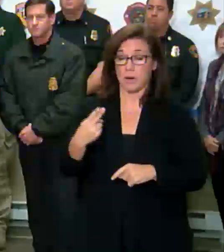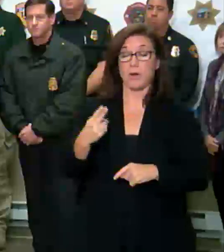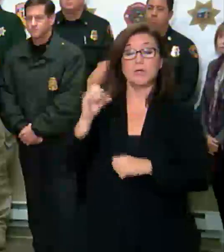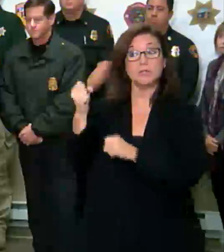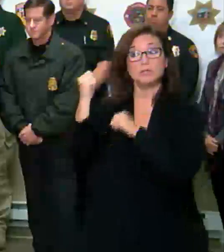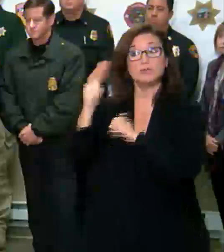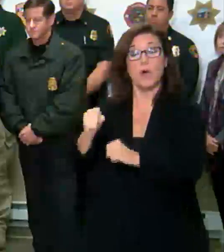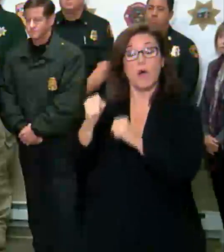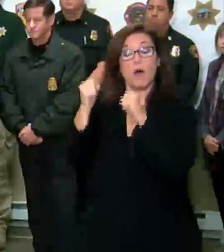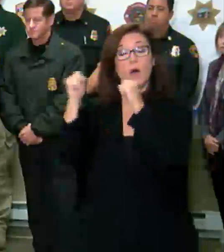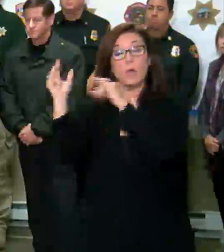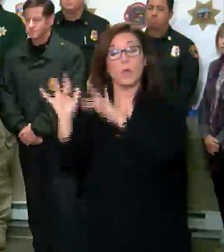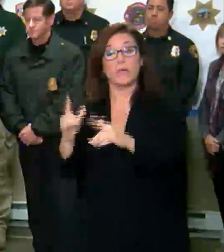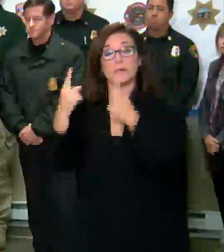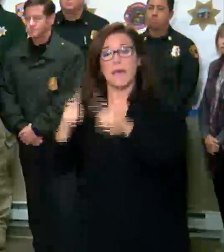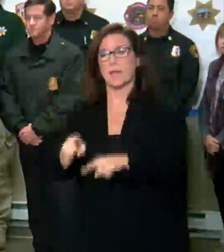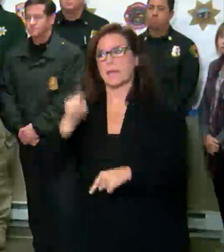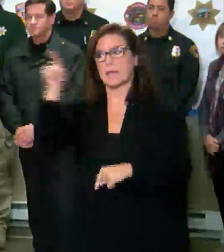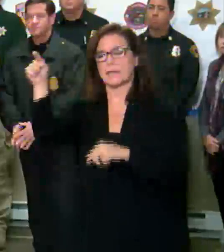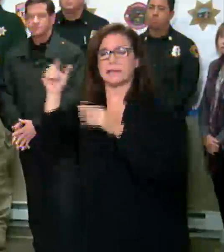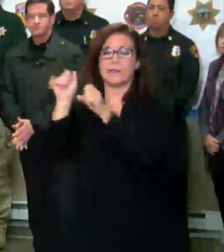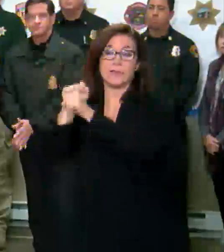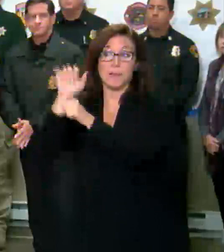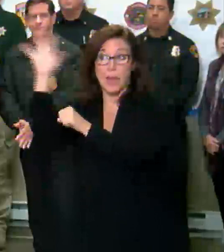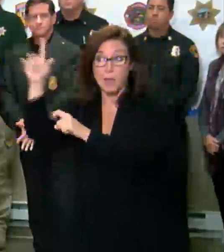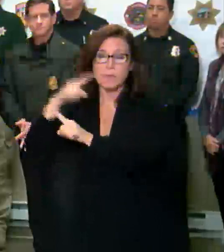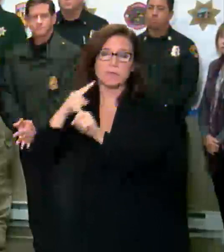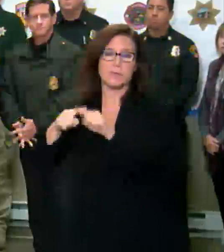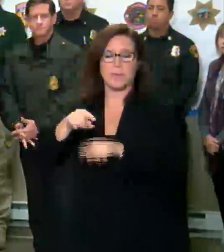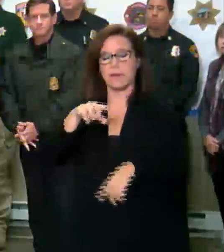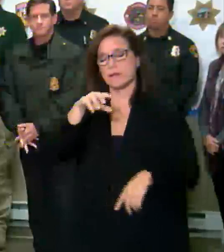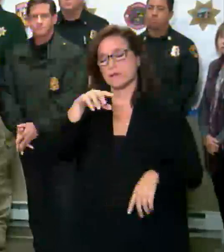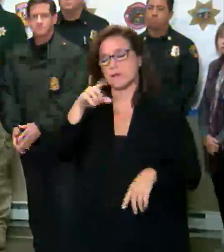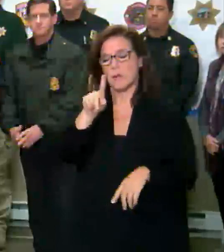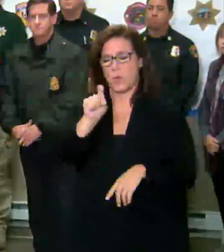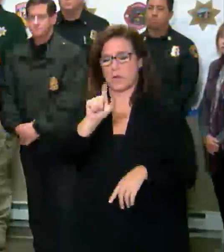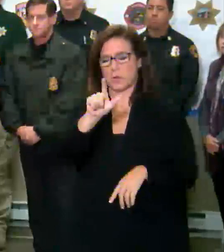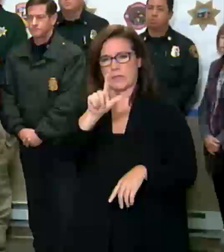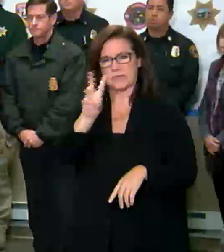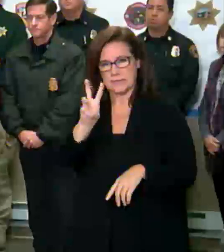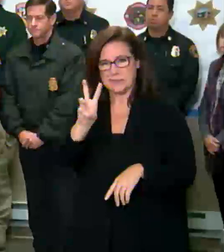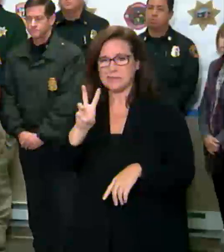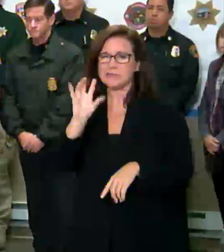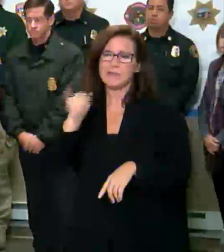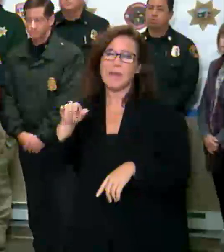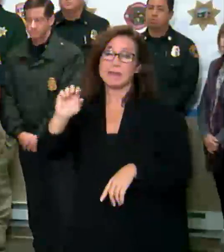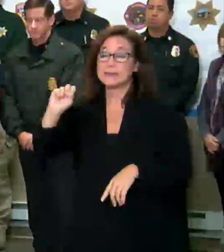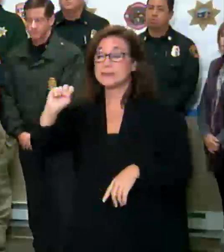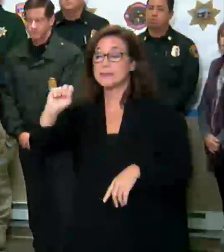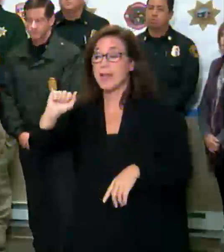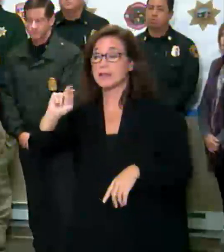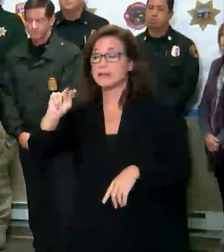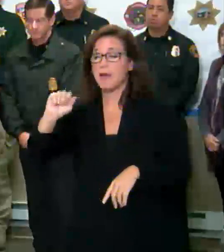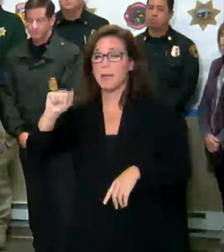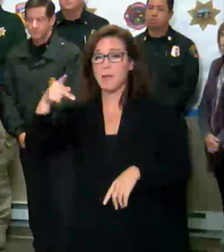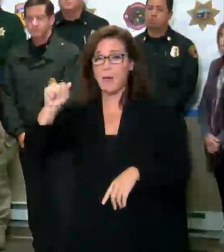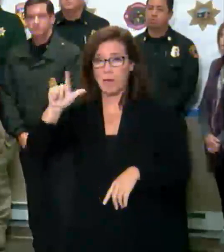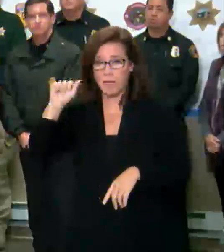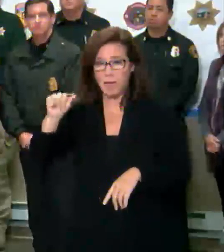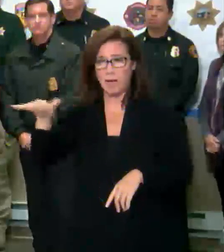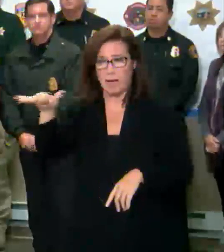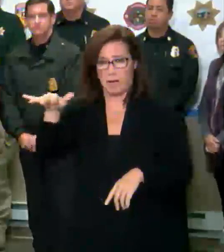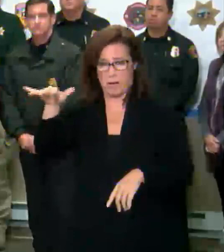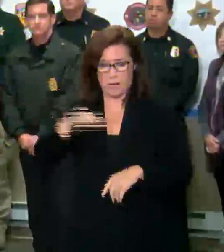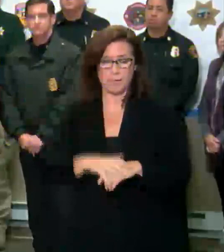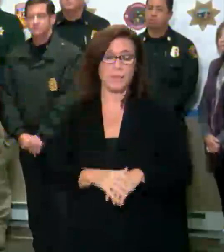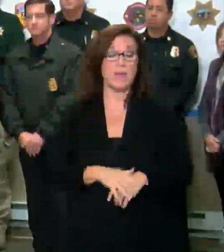mountain areas and along the 126 corridor through Fillmore, Piru, Santa Paula area. For Santa Barbara County, the Santa Ana